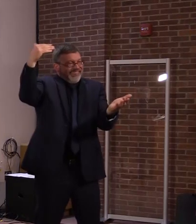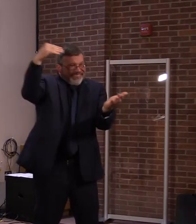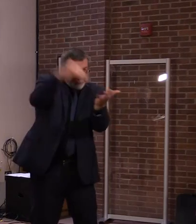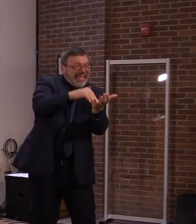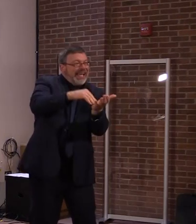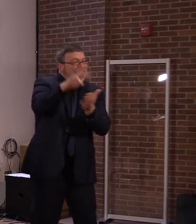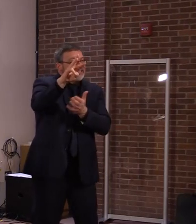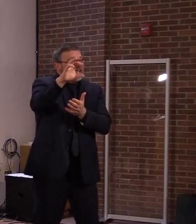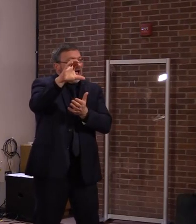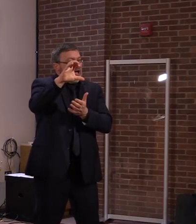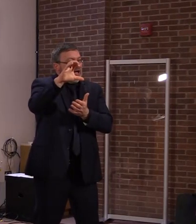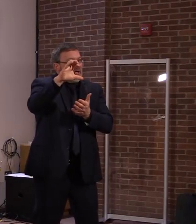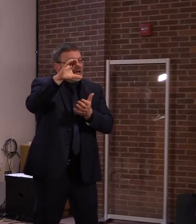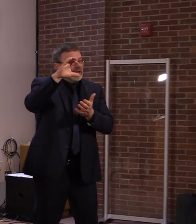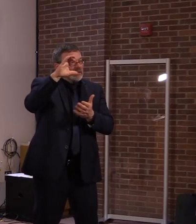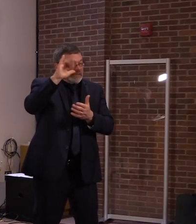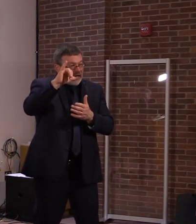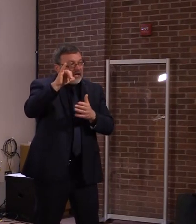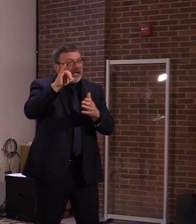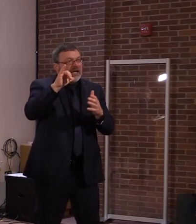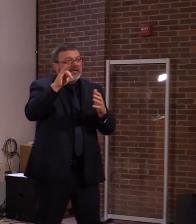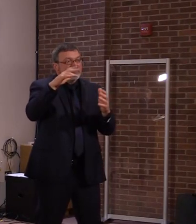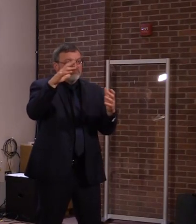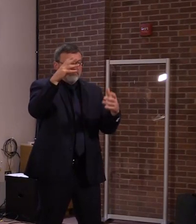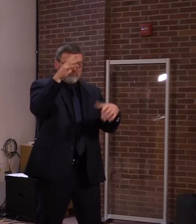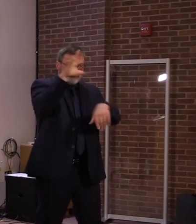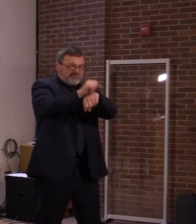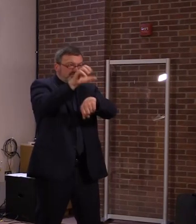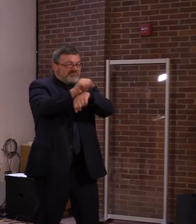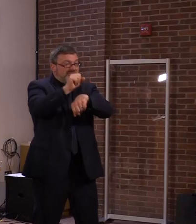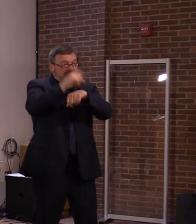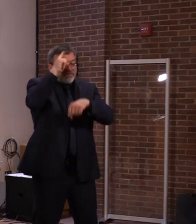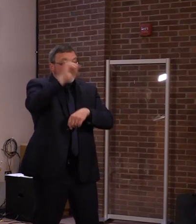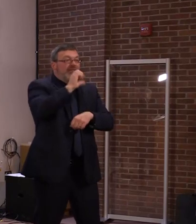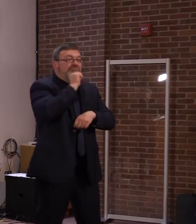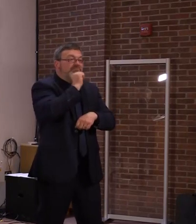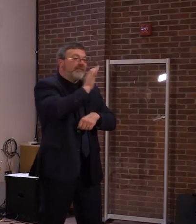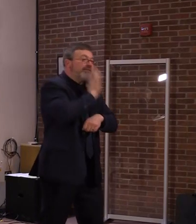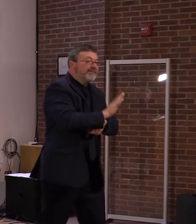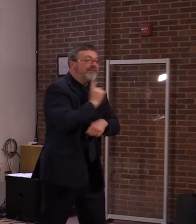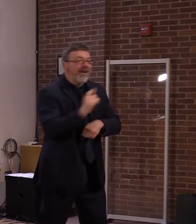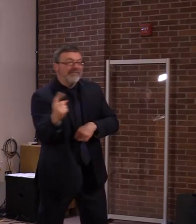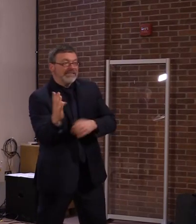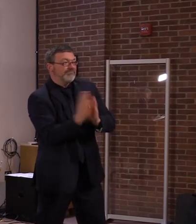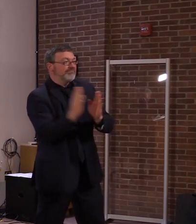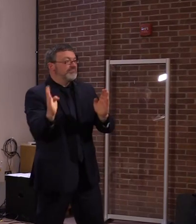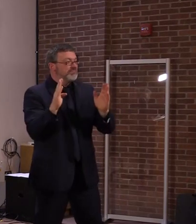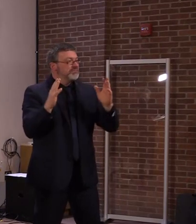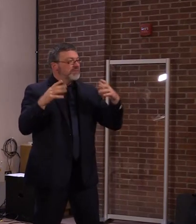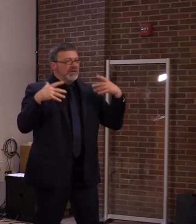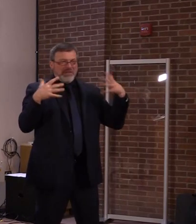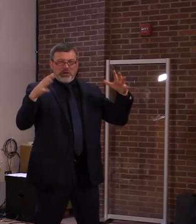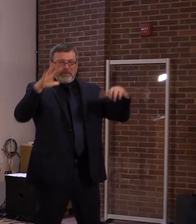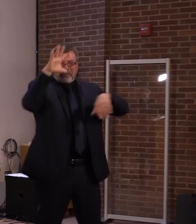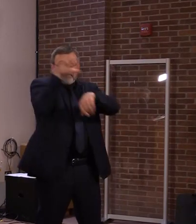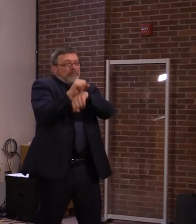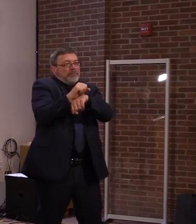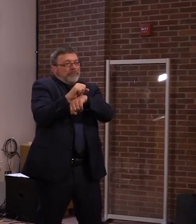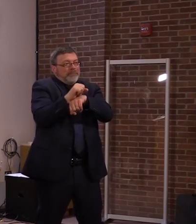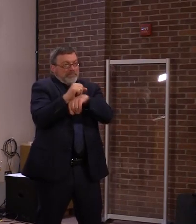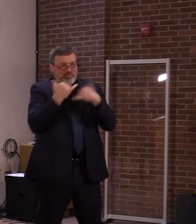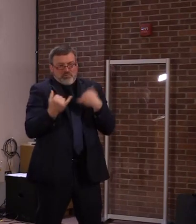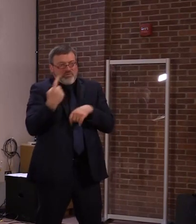ages 5 to 11 have appointments to get vaccinated or have already begun vaccination. That's just